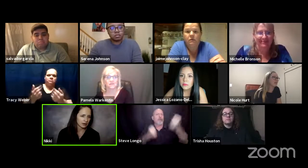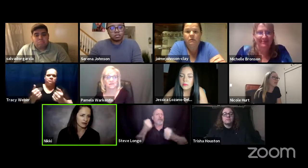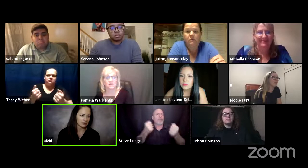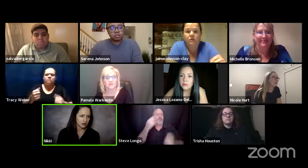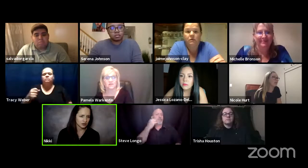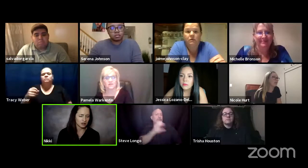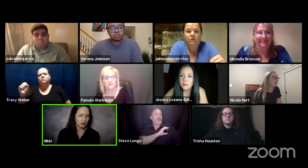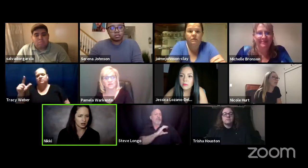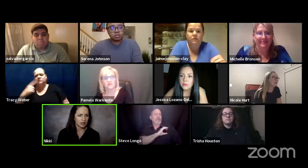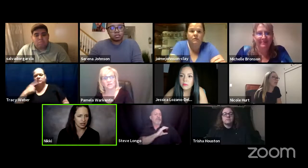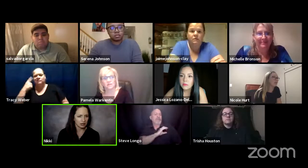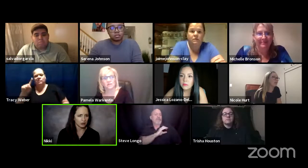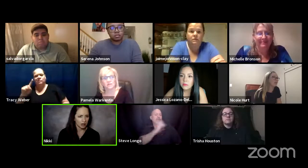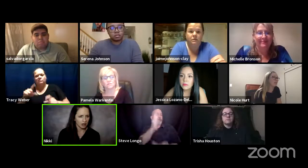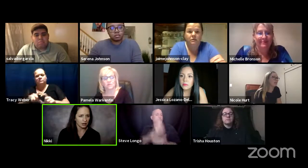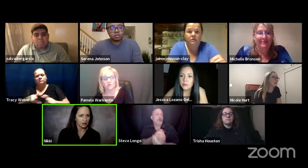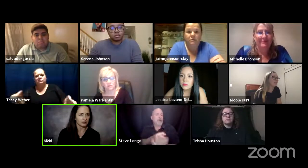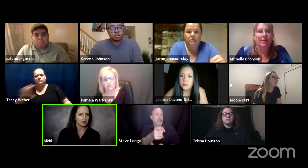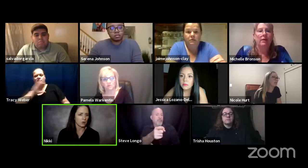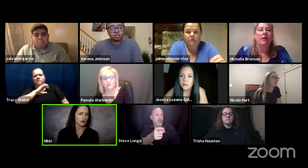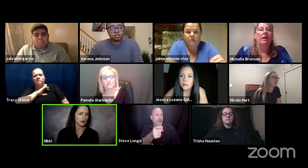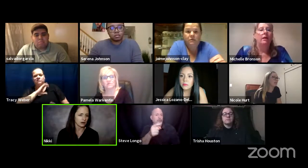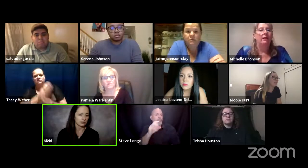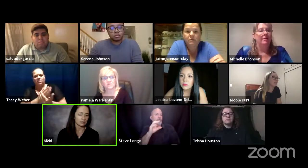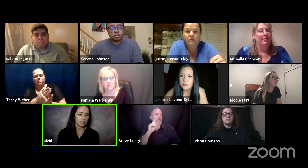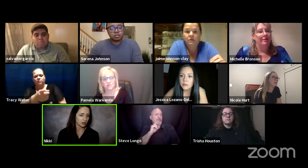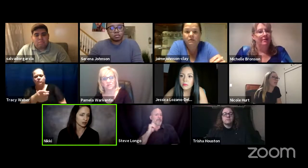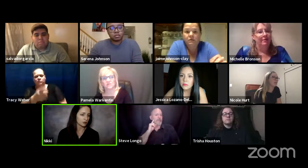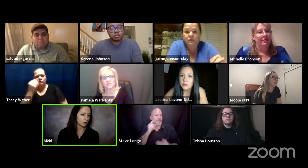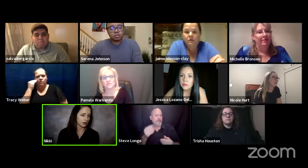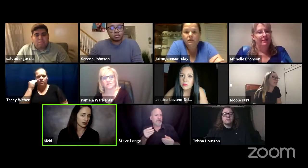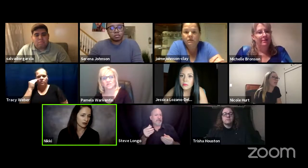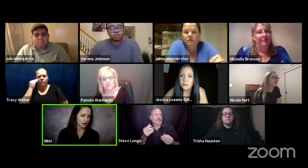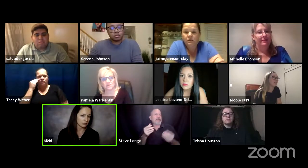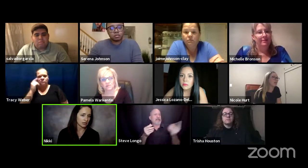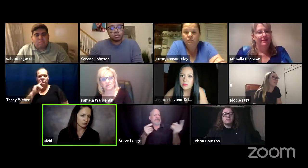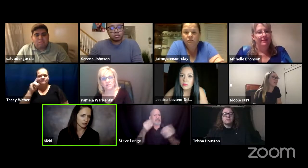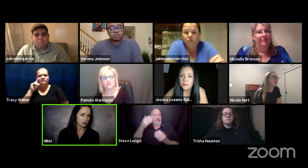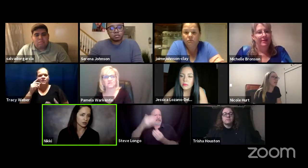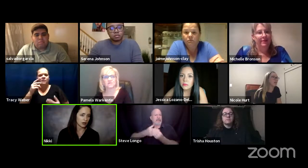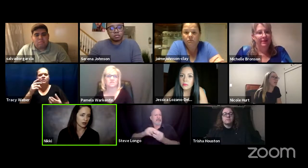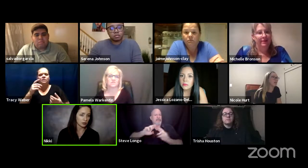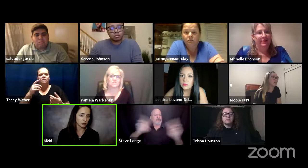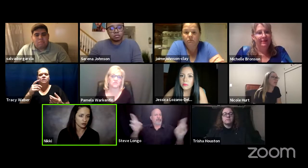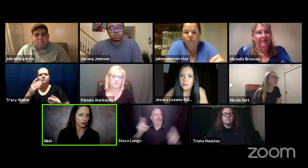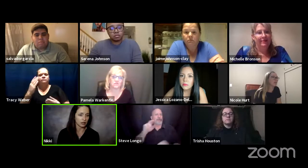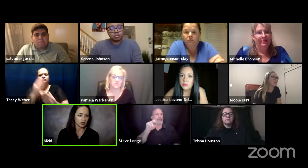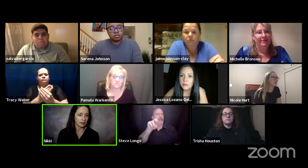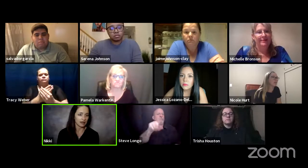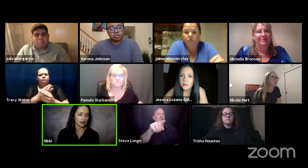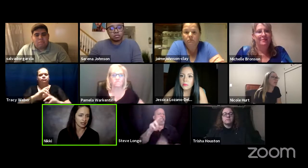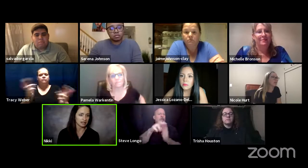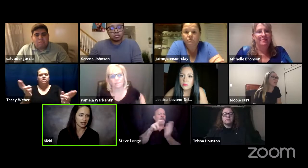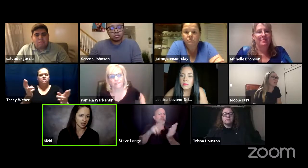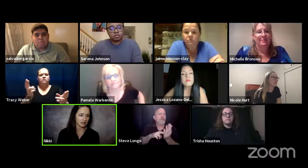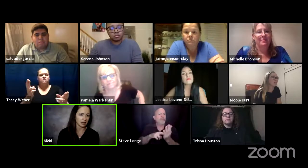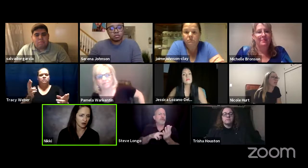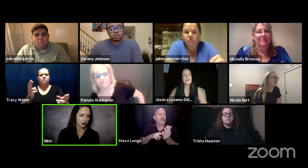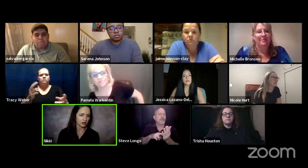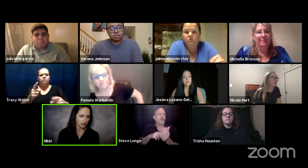And there's a yellow card for potentially when individuals are pulled over or stopped by the police, they have that card